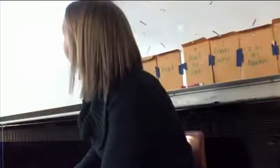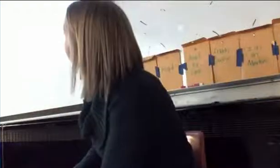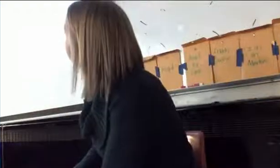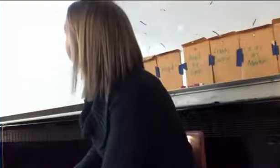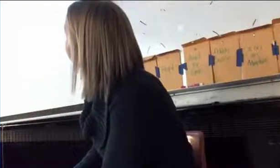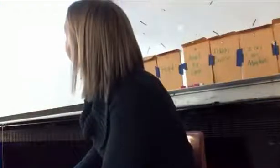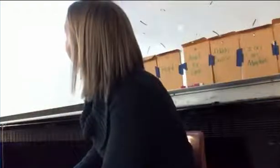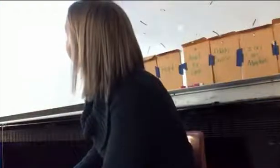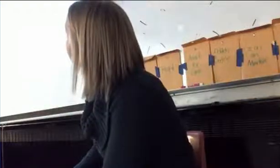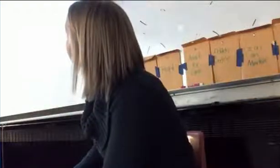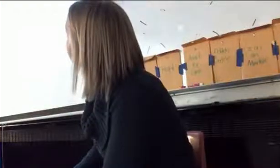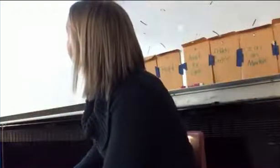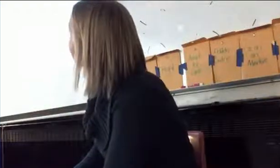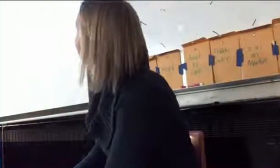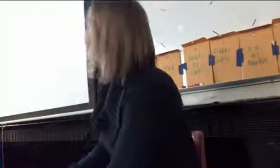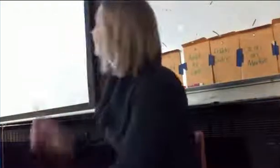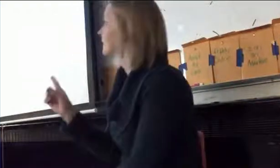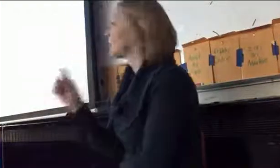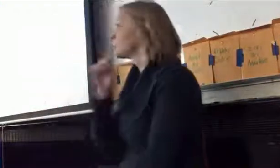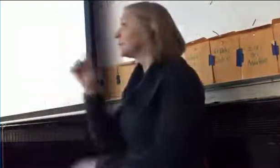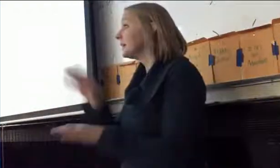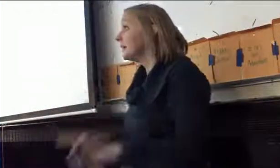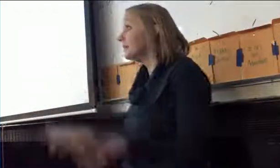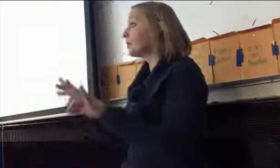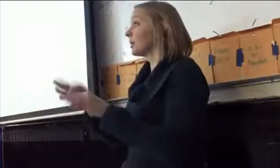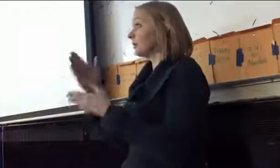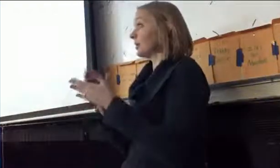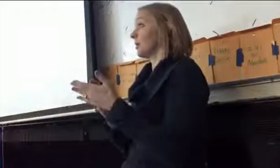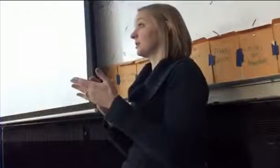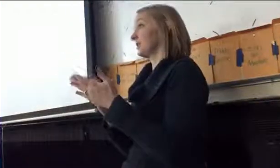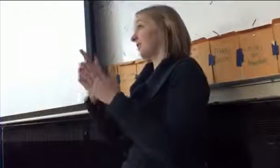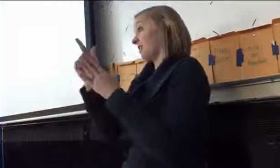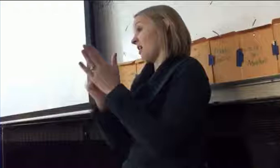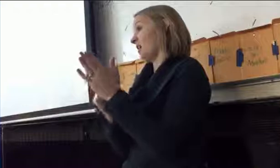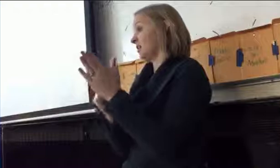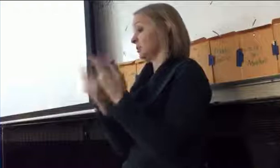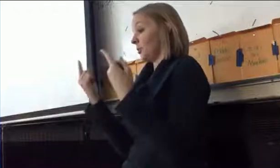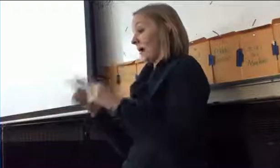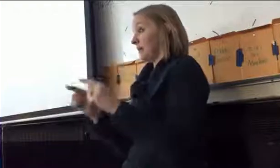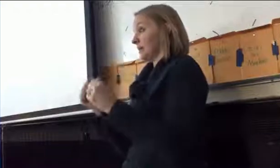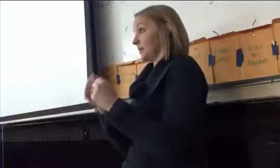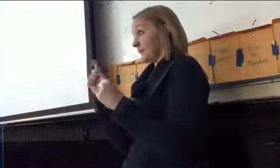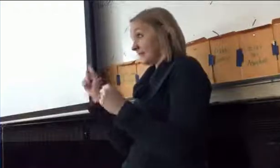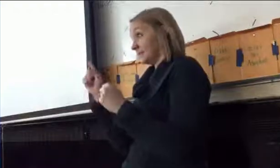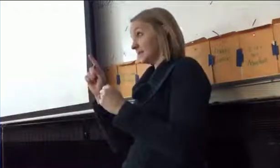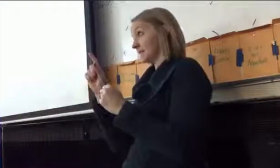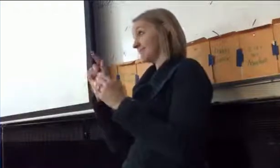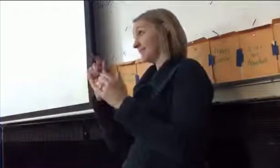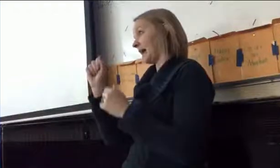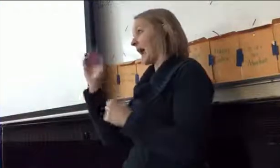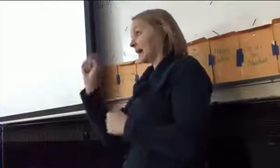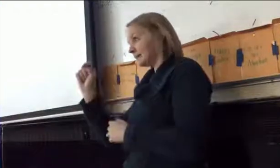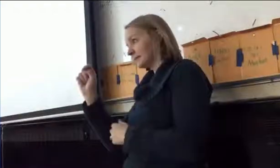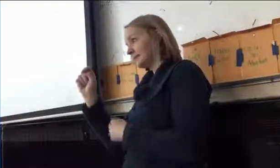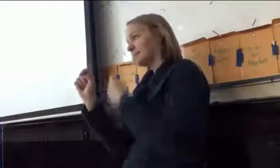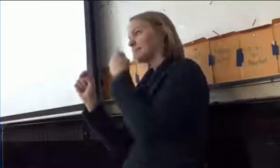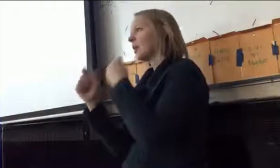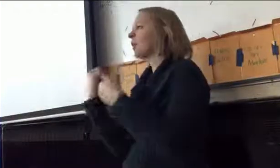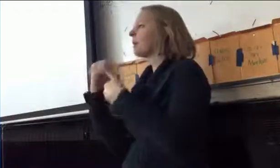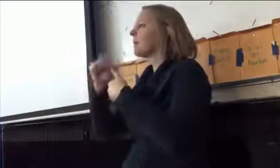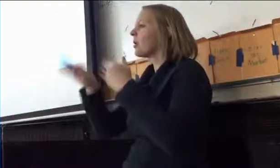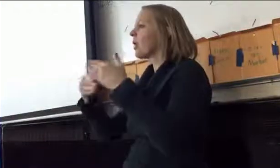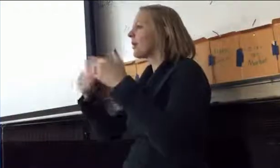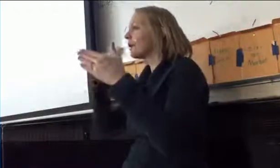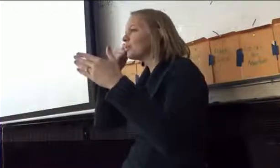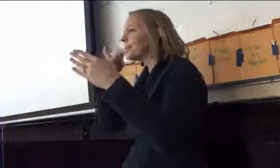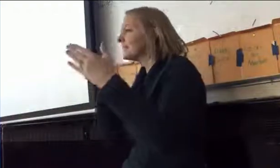And this is a really important piece of legislation. Basically what happens with the Chinese Exclusion Act is, remember all that racism